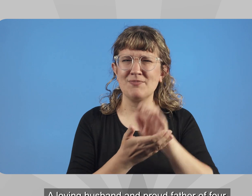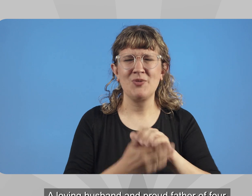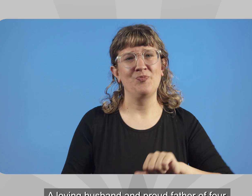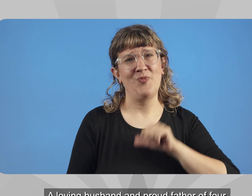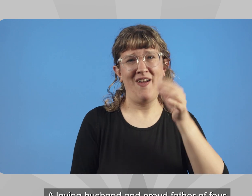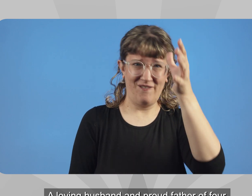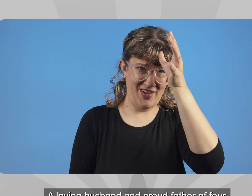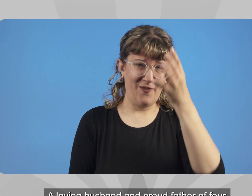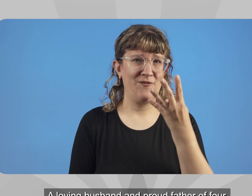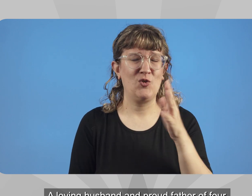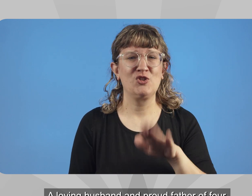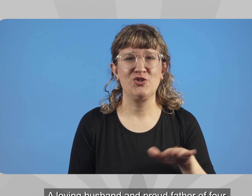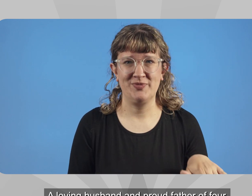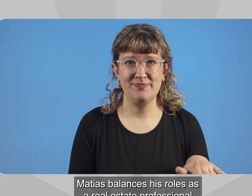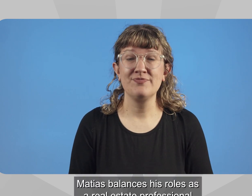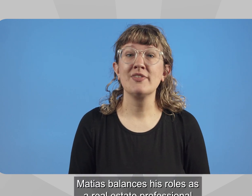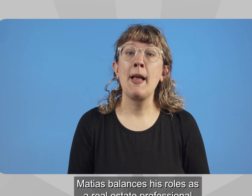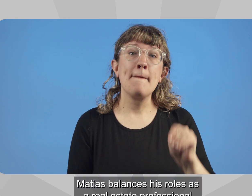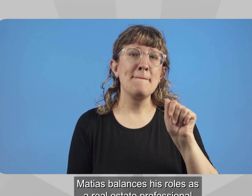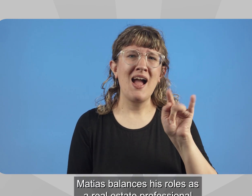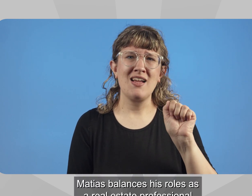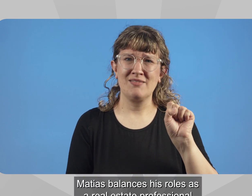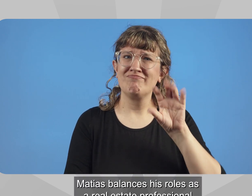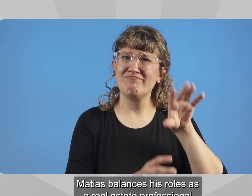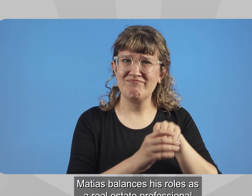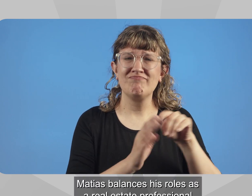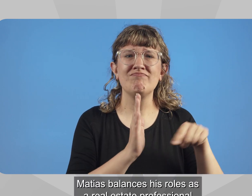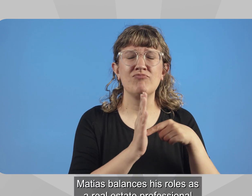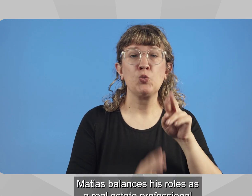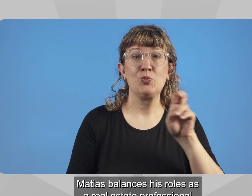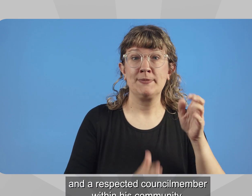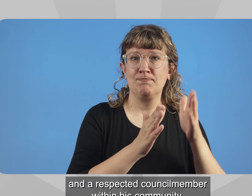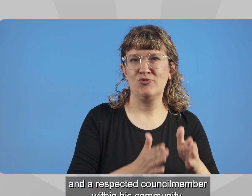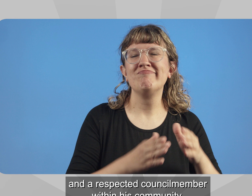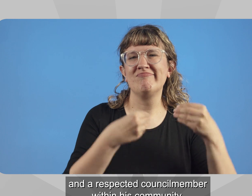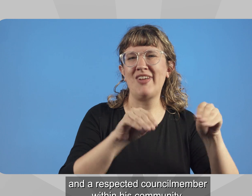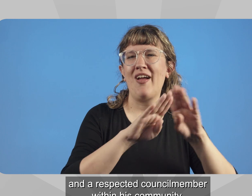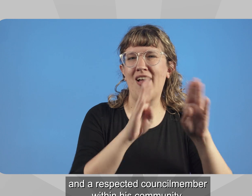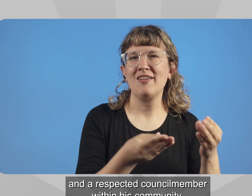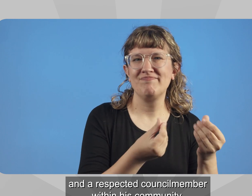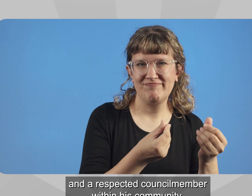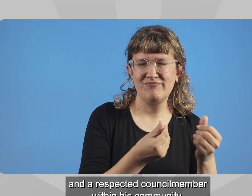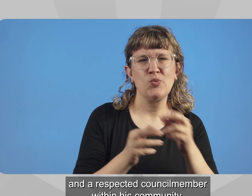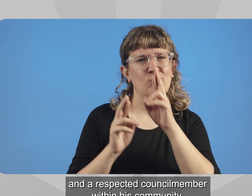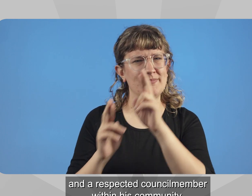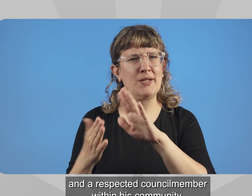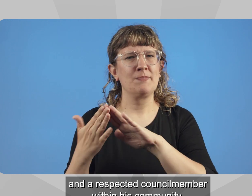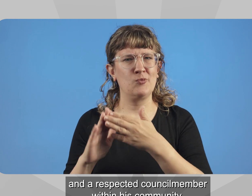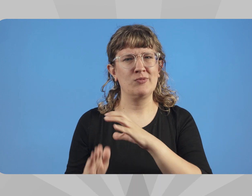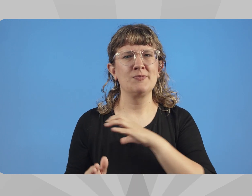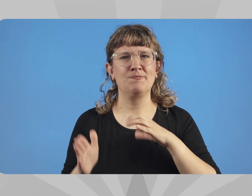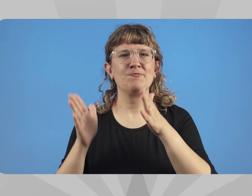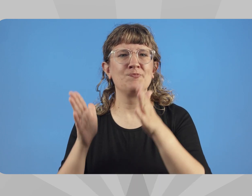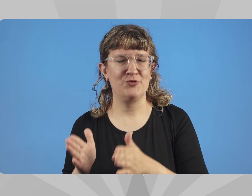husband and proud father of 4, Matias balances his roles as a real estate professional and a respected council member within his